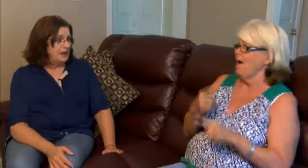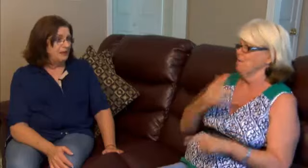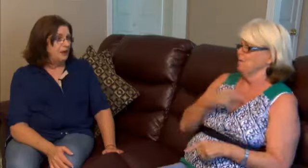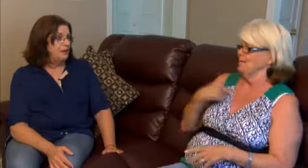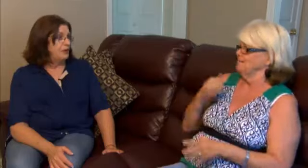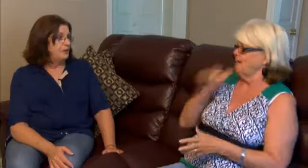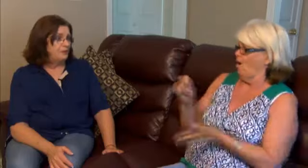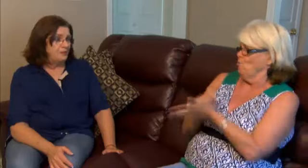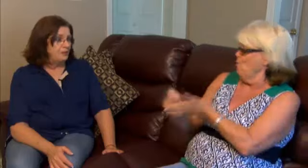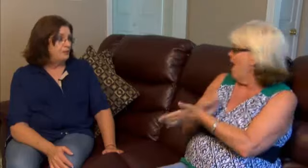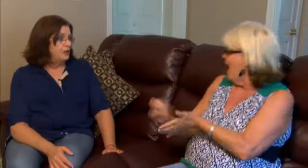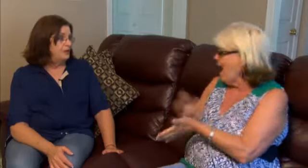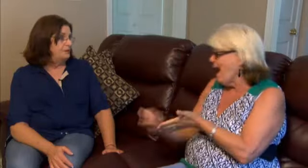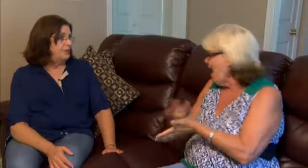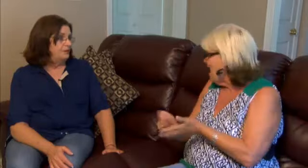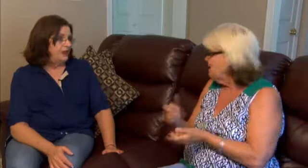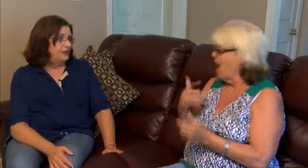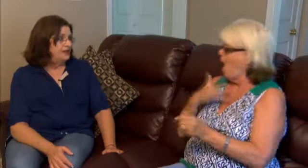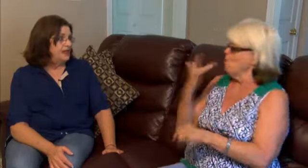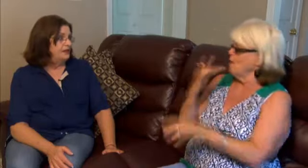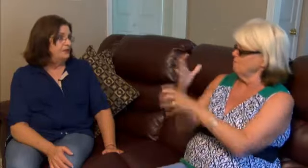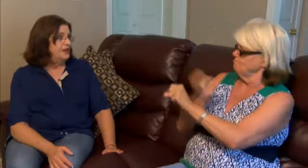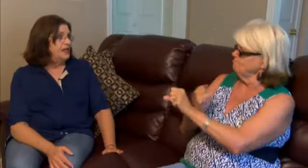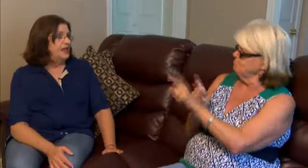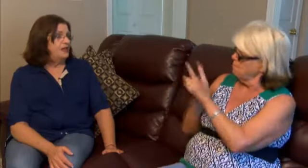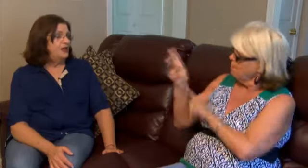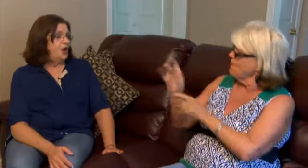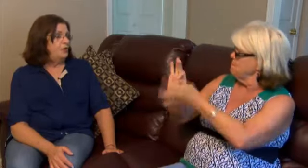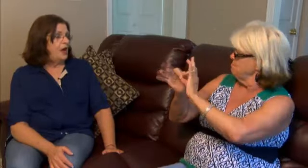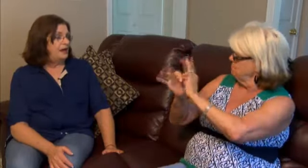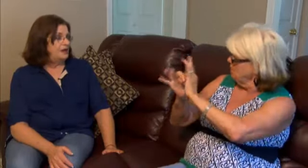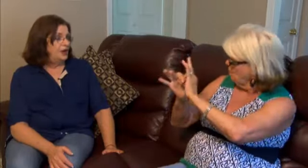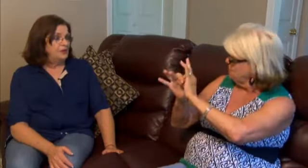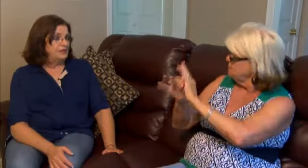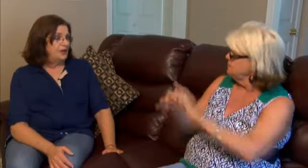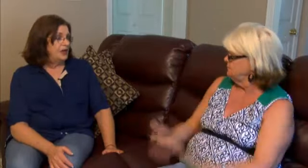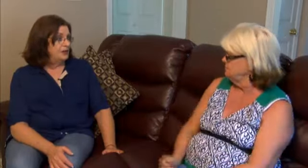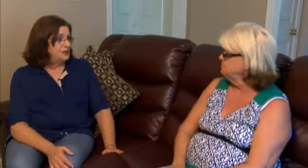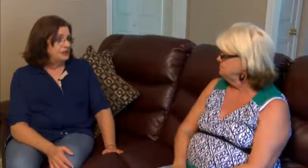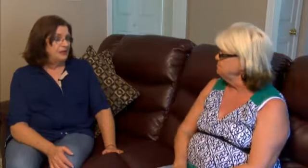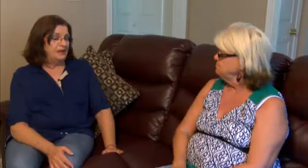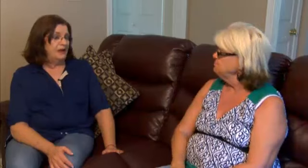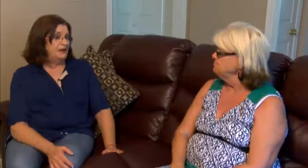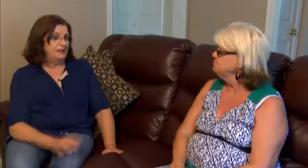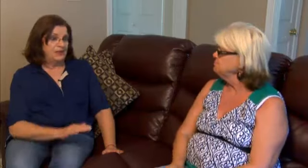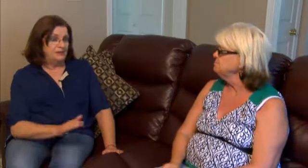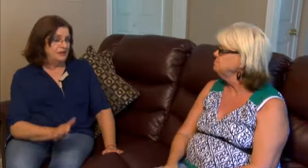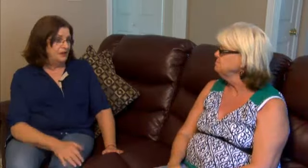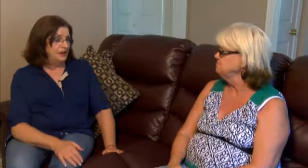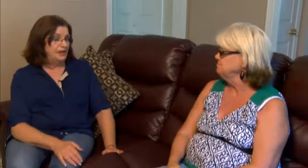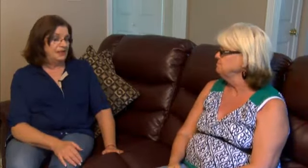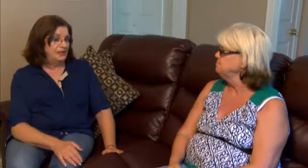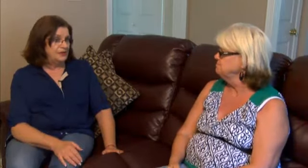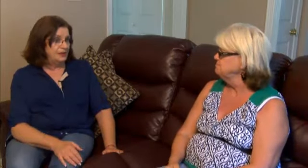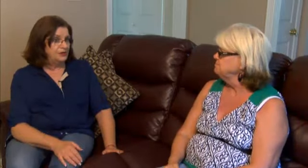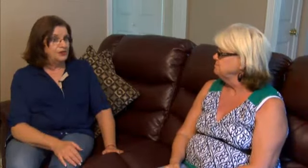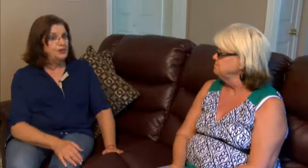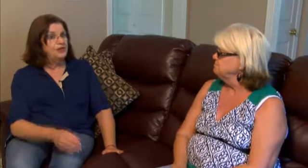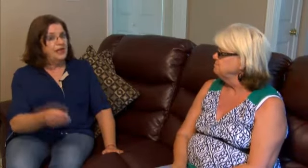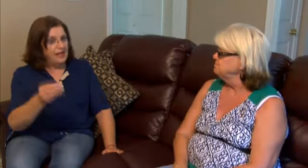and I both are profoundly deaf. You know, writing notes is very cumbersome and not sometimes is very easily misunderstood.